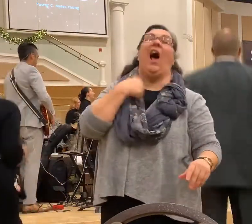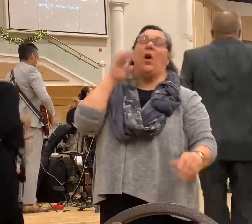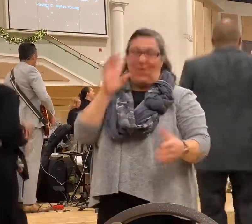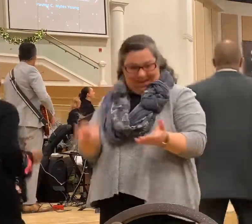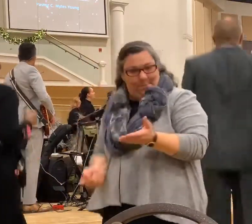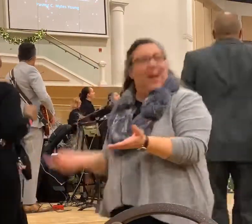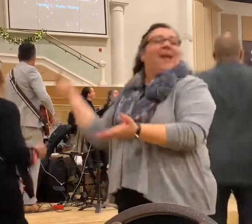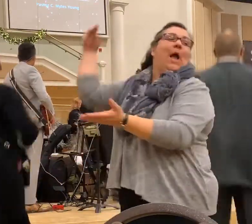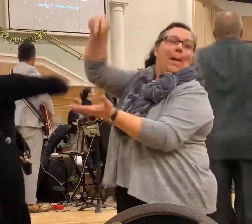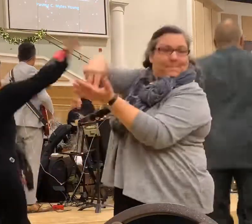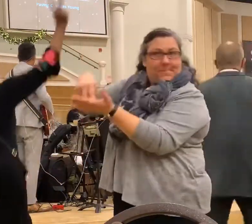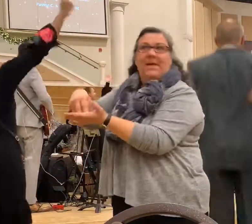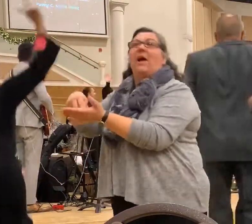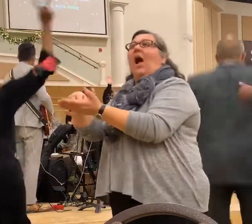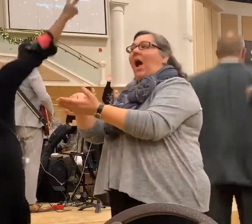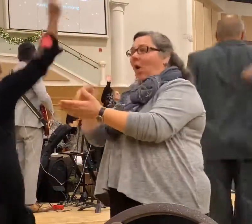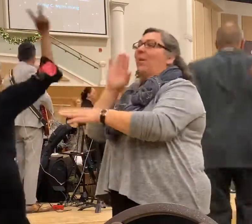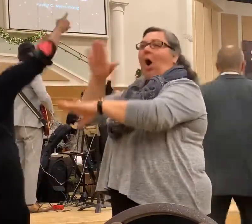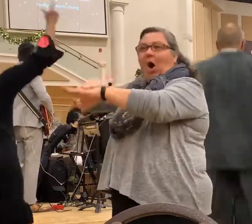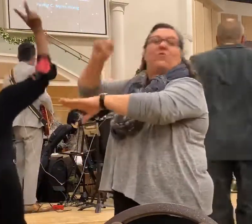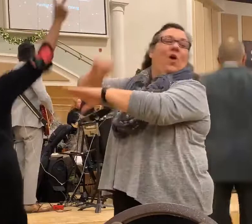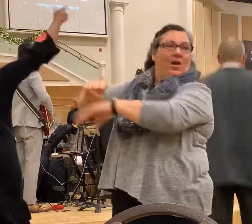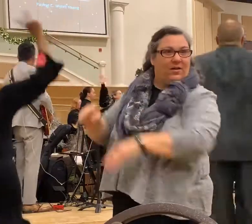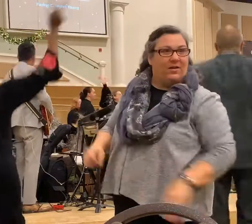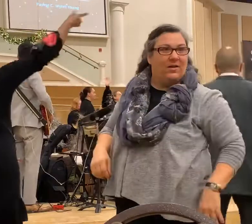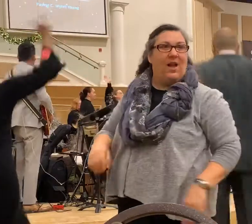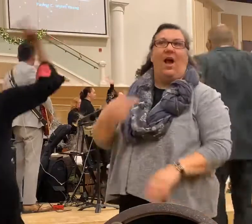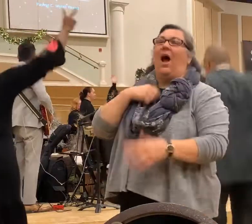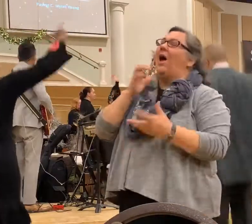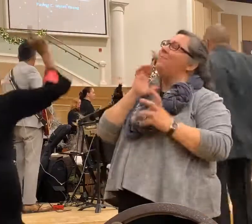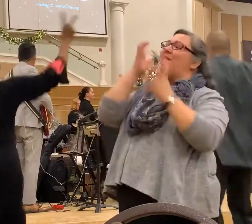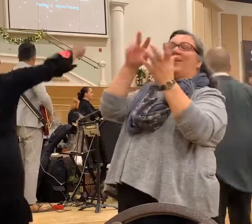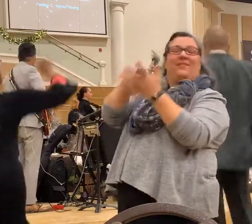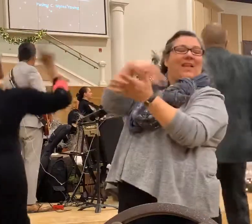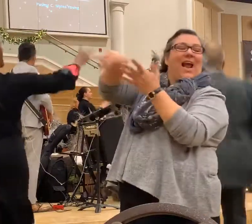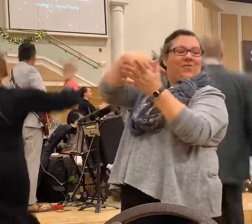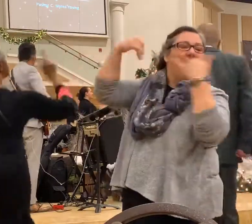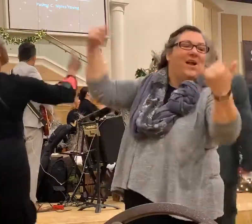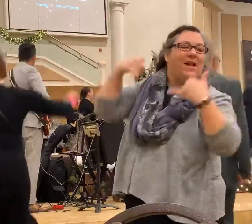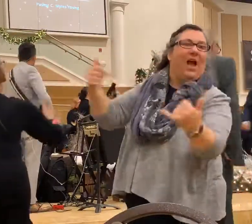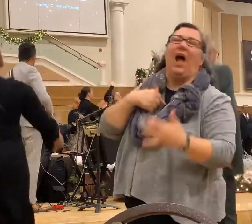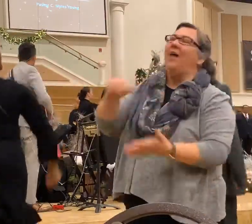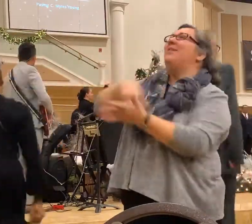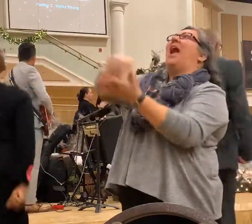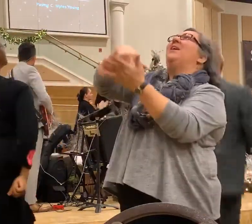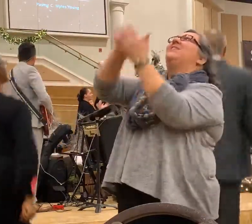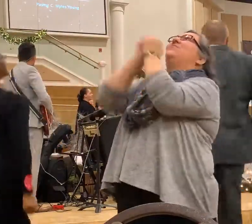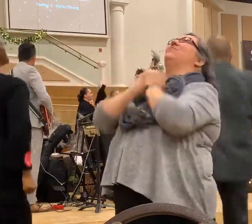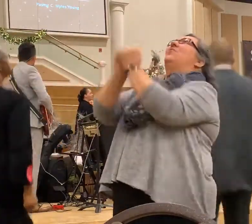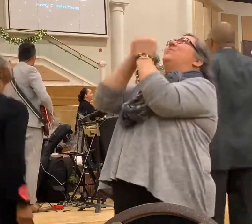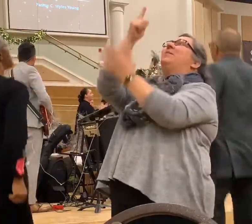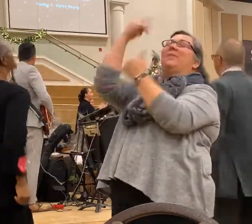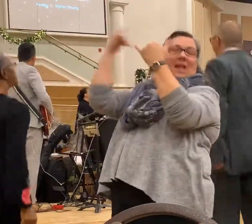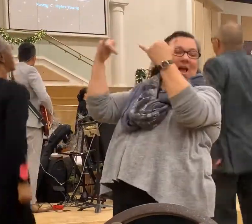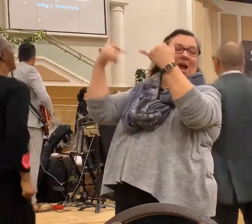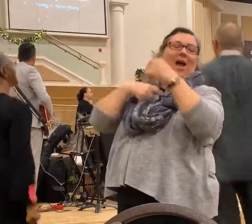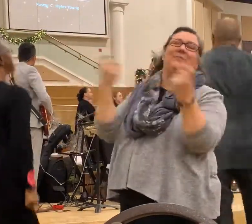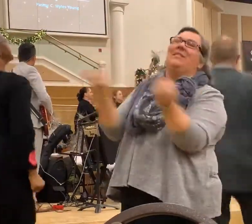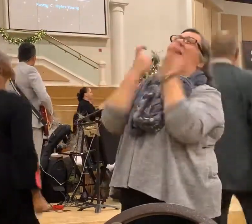to get back on. Well, you're going to shout right now. I'm shouting right now. I'm dancing right now. I'm